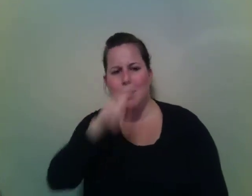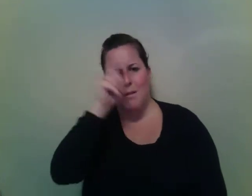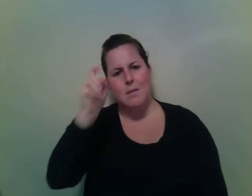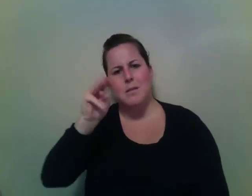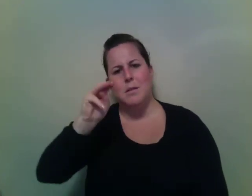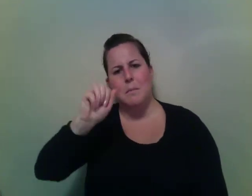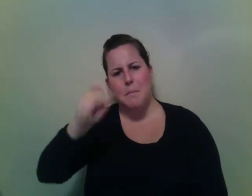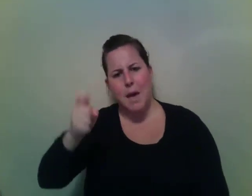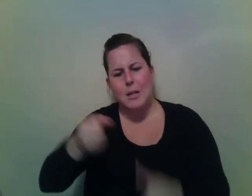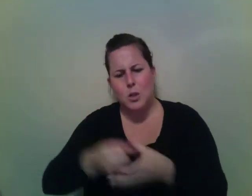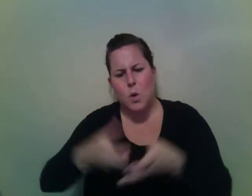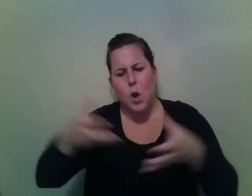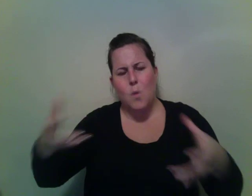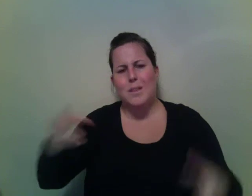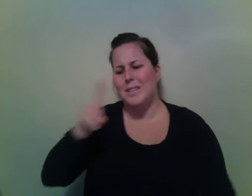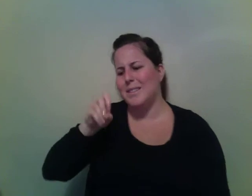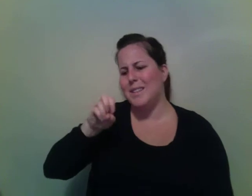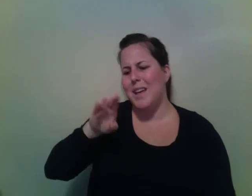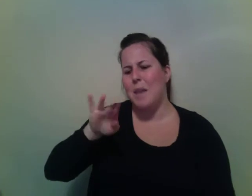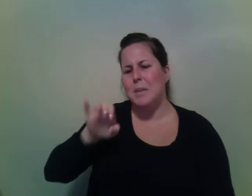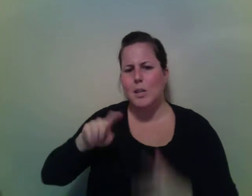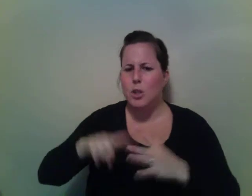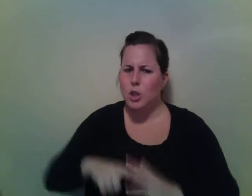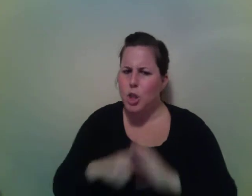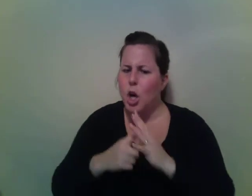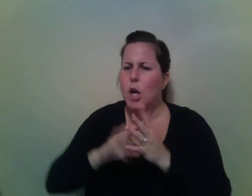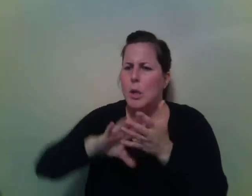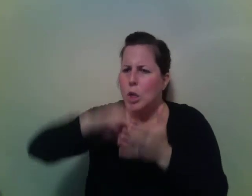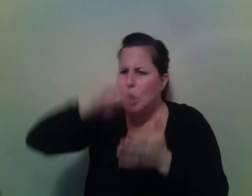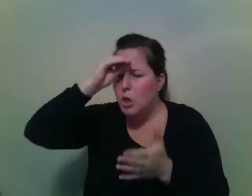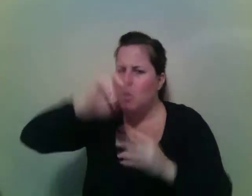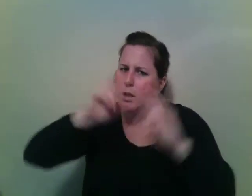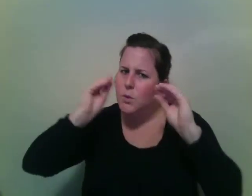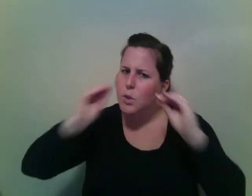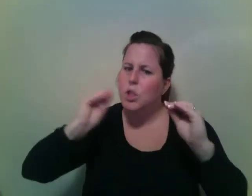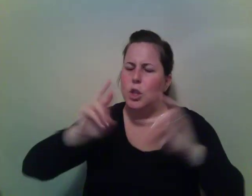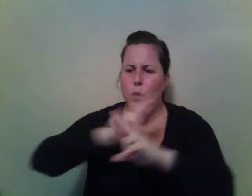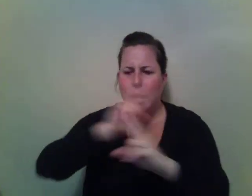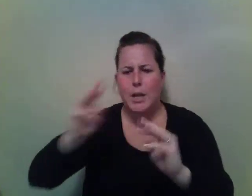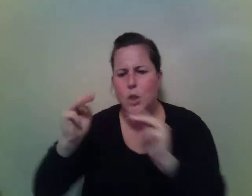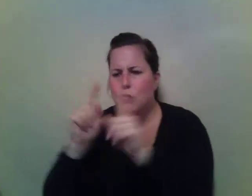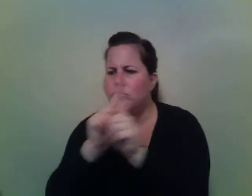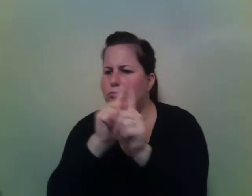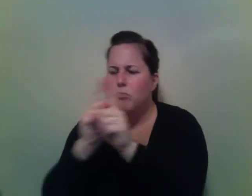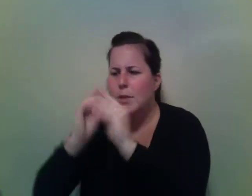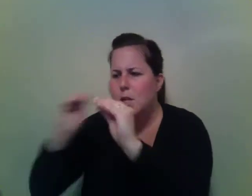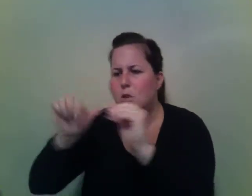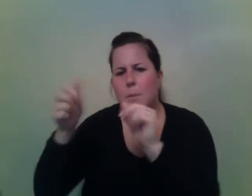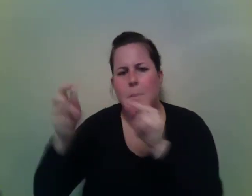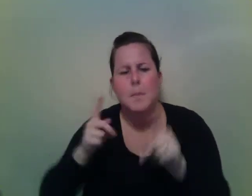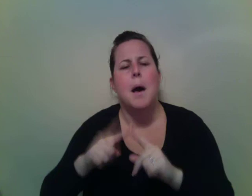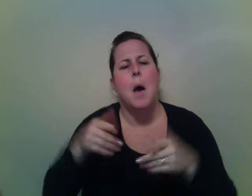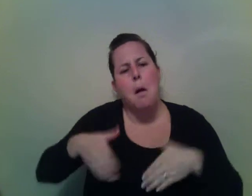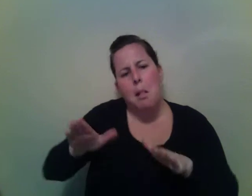just getting started in this. She's learned a lot. She's ready to teach. She's ready to mentor. So I'm going to allow Debbie to